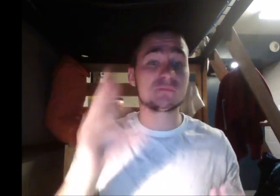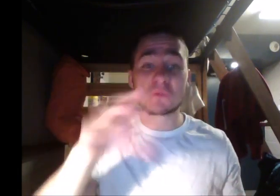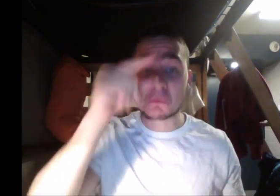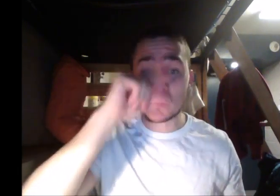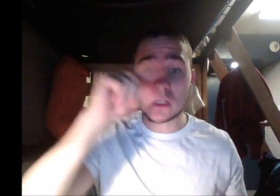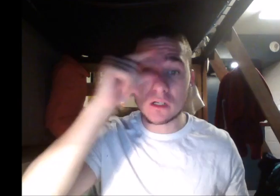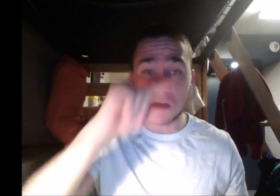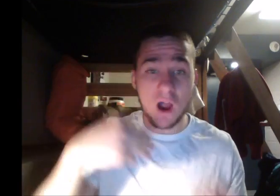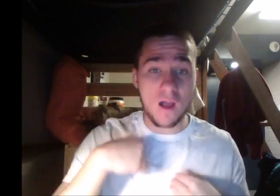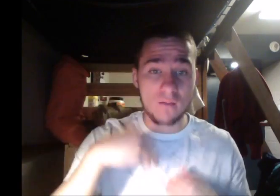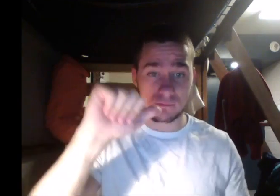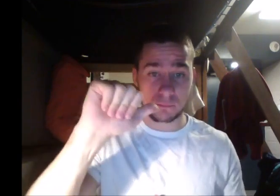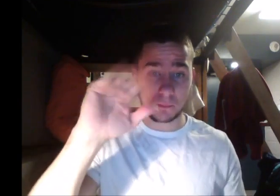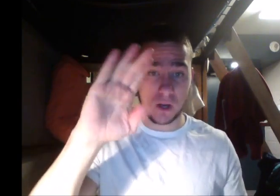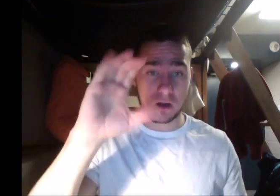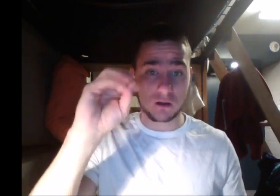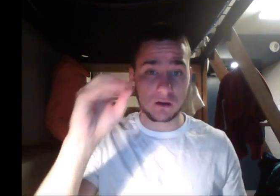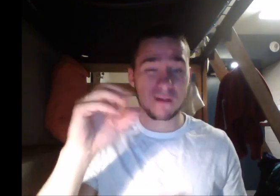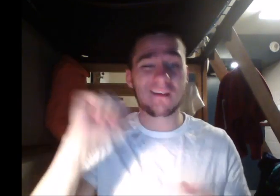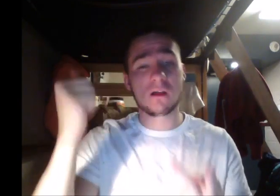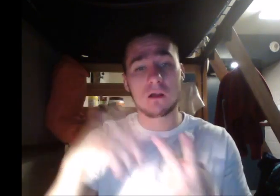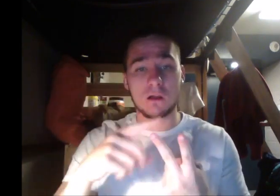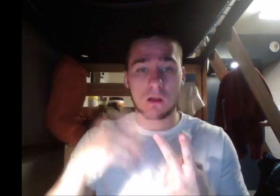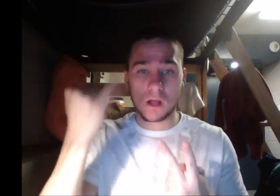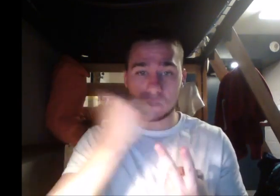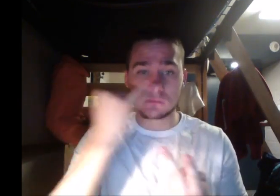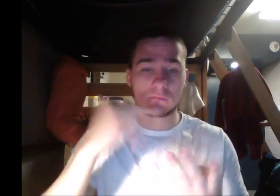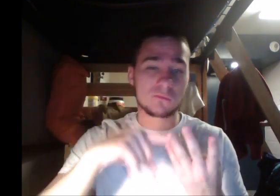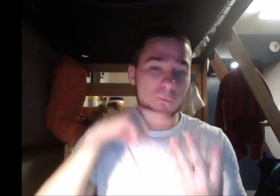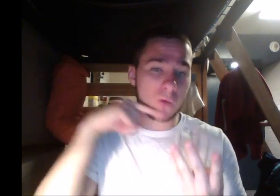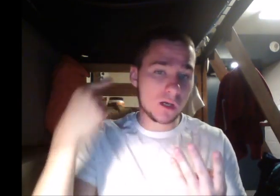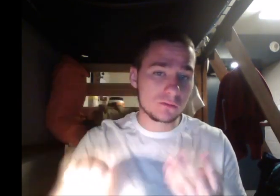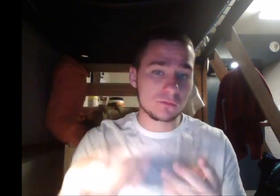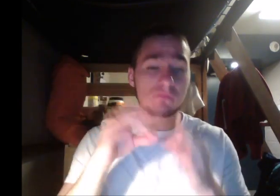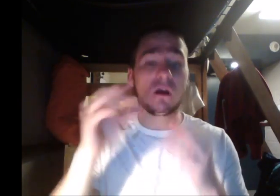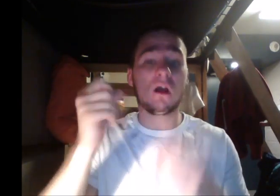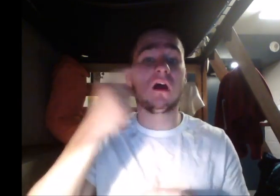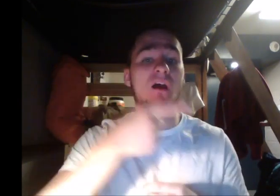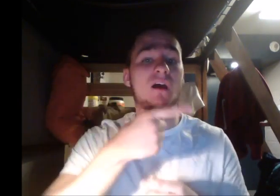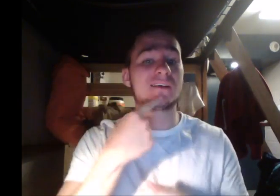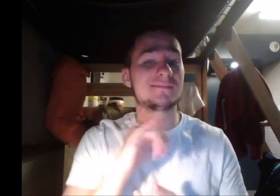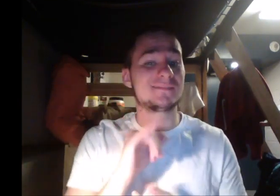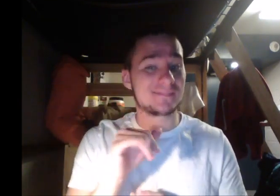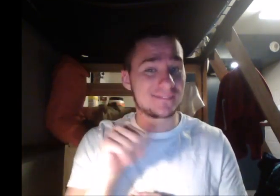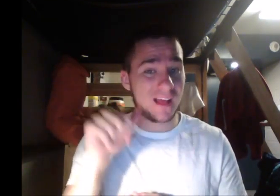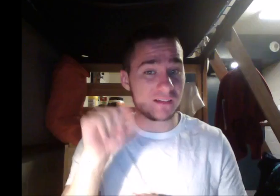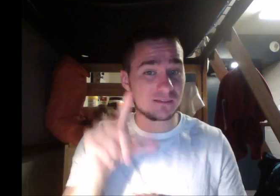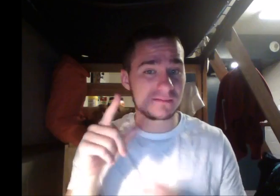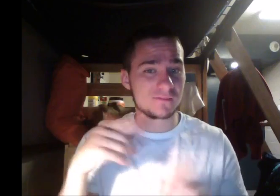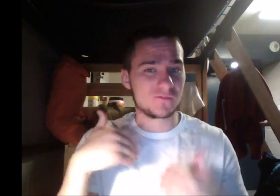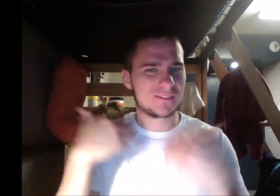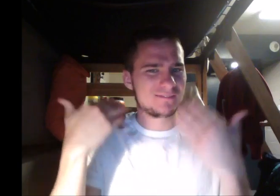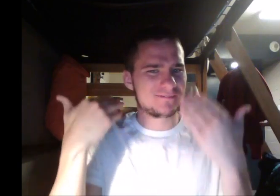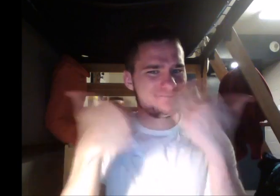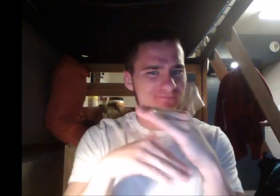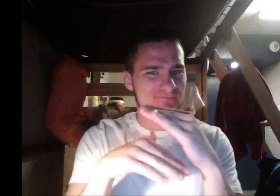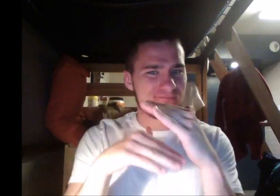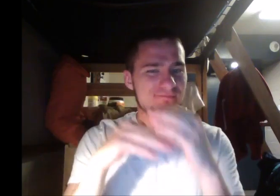And it seems like a lot of seasoned interpreters, a lot of really good interpreters migrate here.